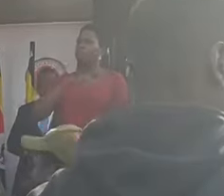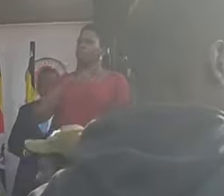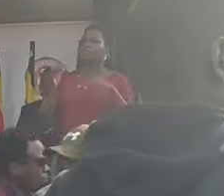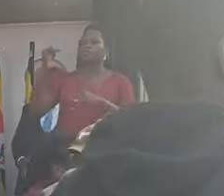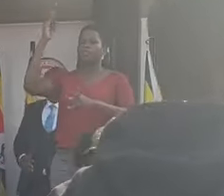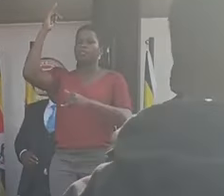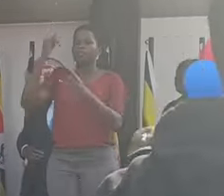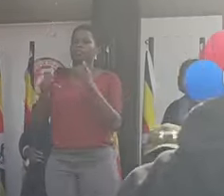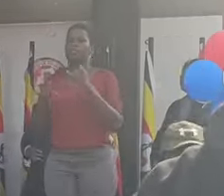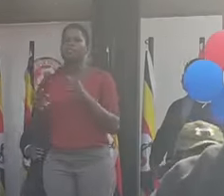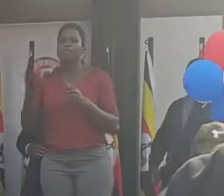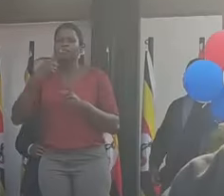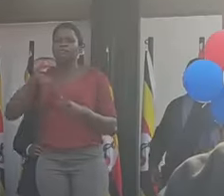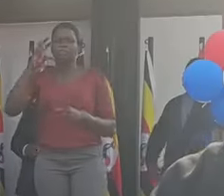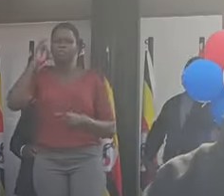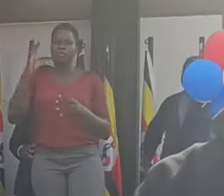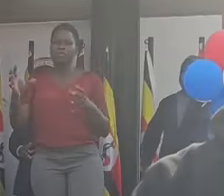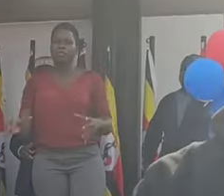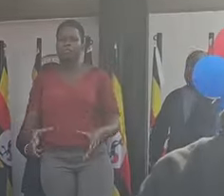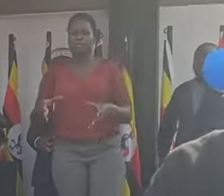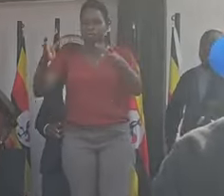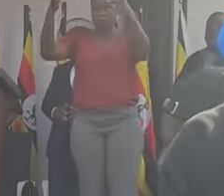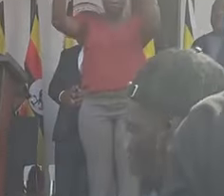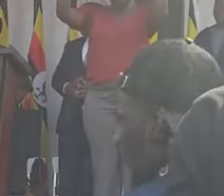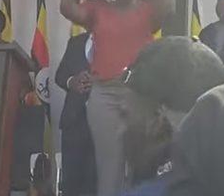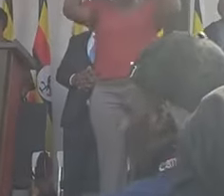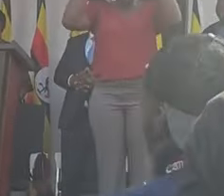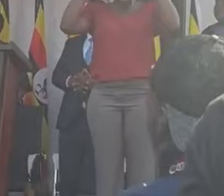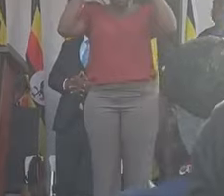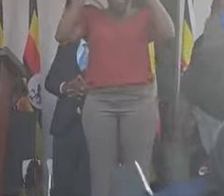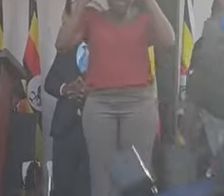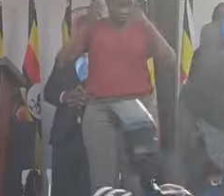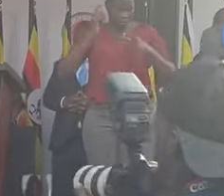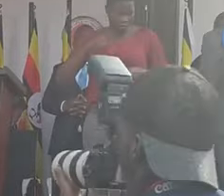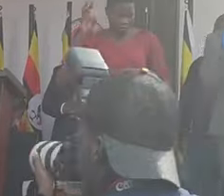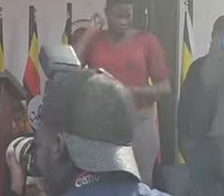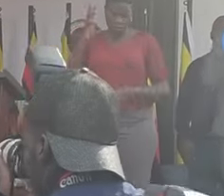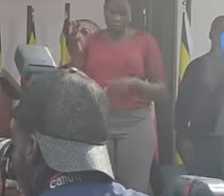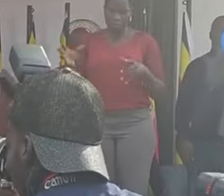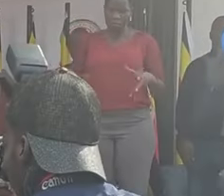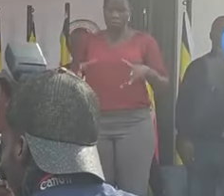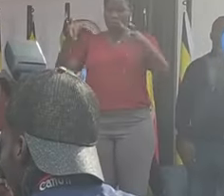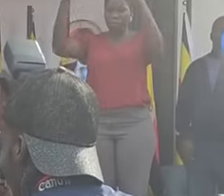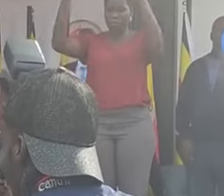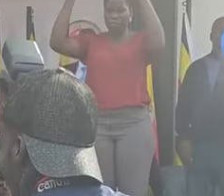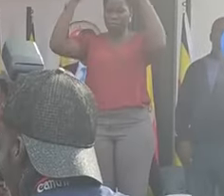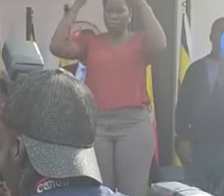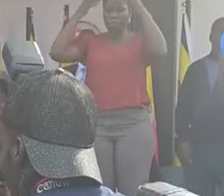Olutalo nga luwete yambale ngule